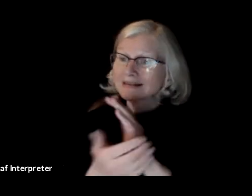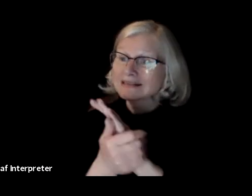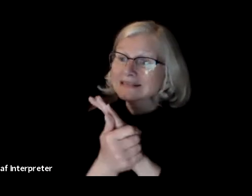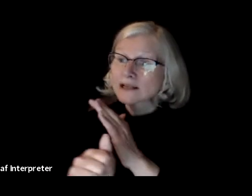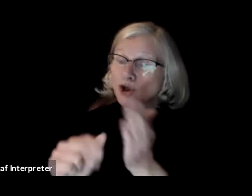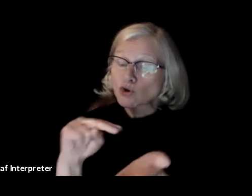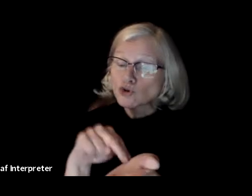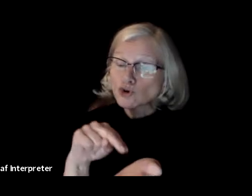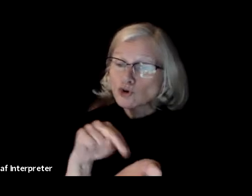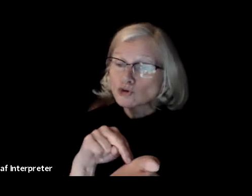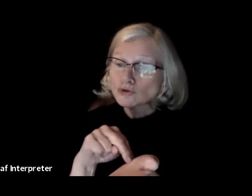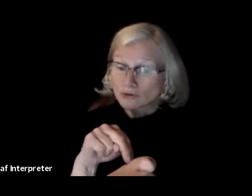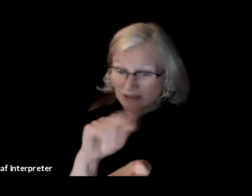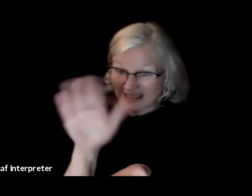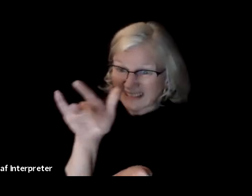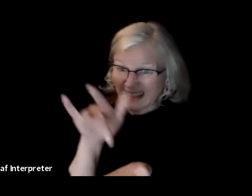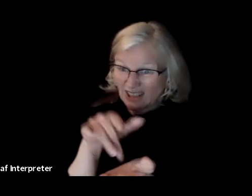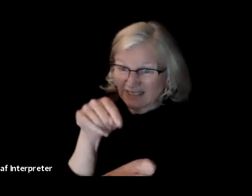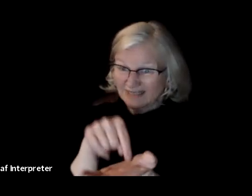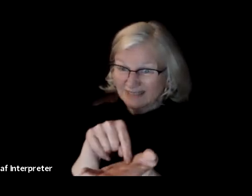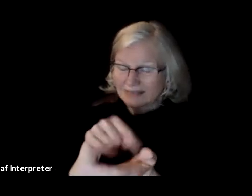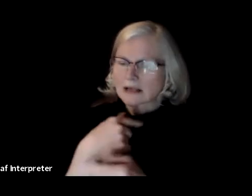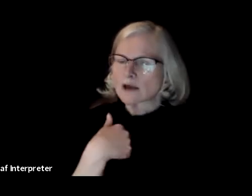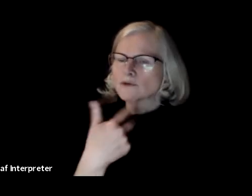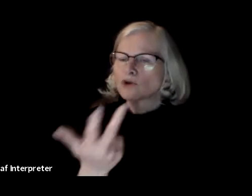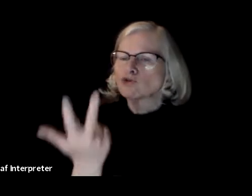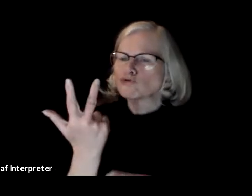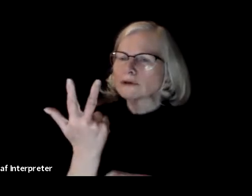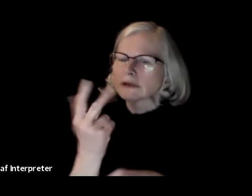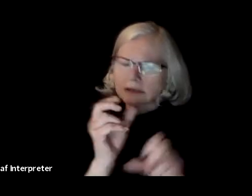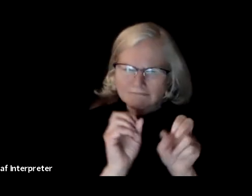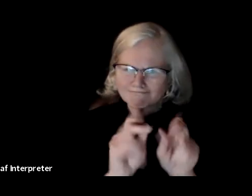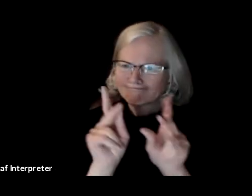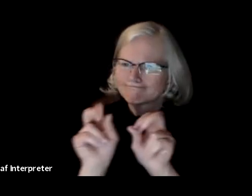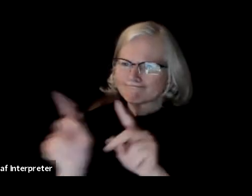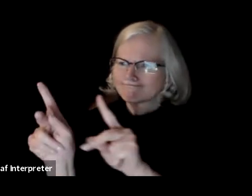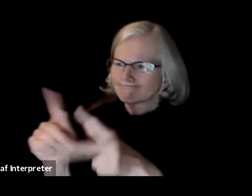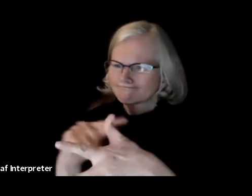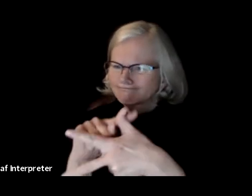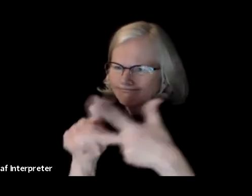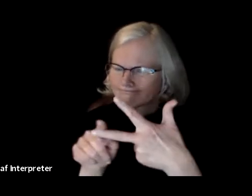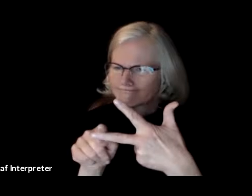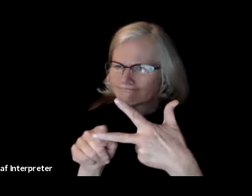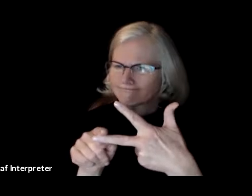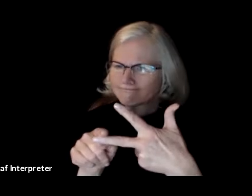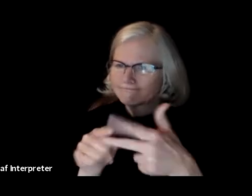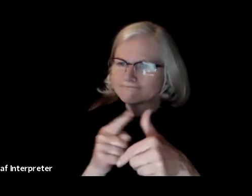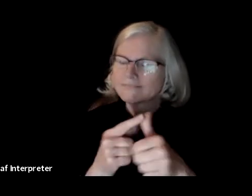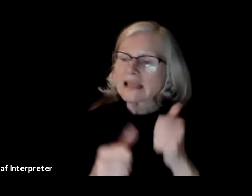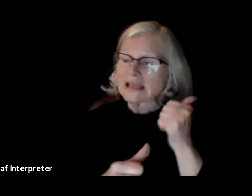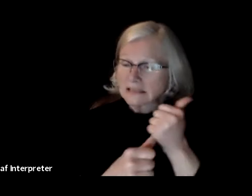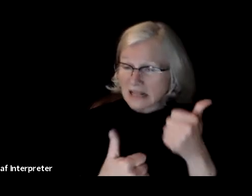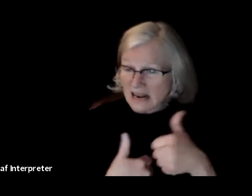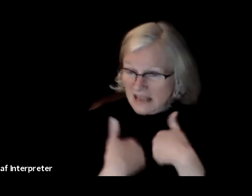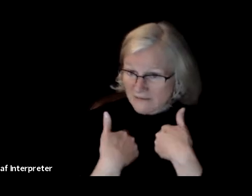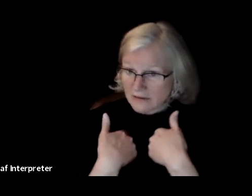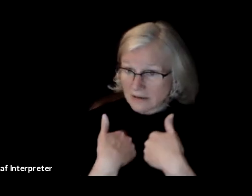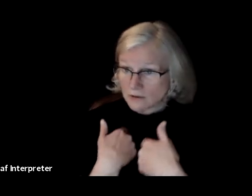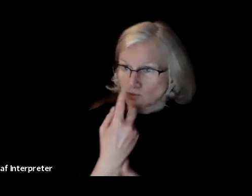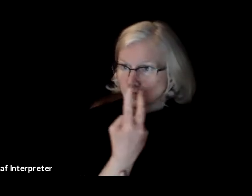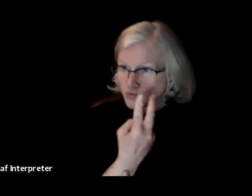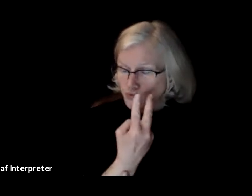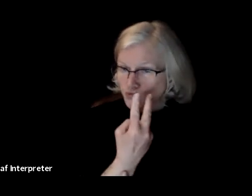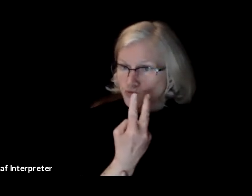offered, whereas some of the assisted living facilities have only had 2. This means there are likely a number